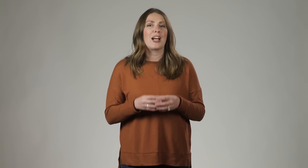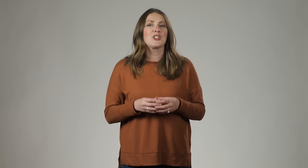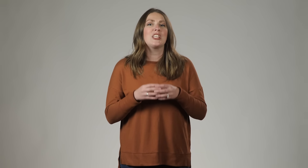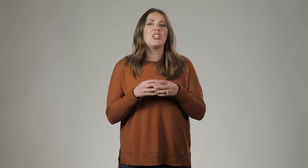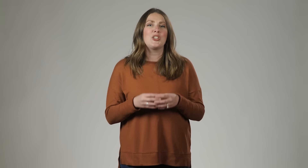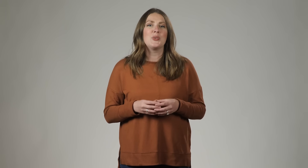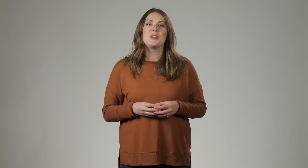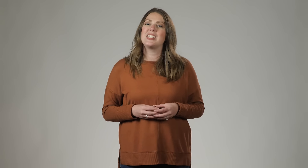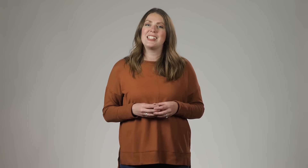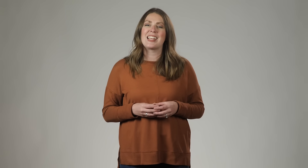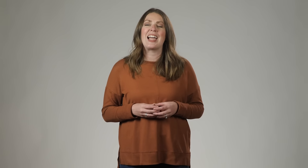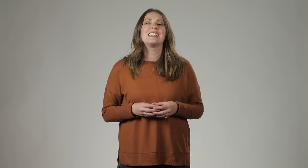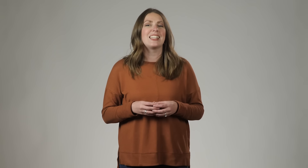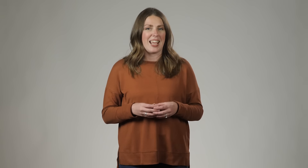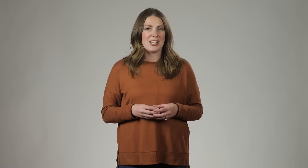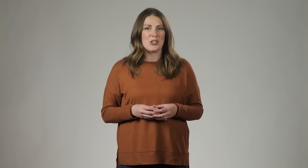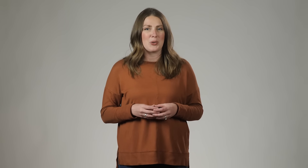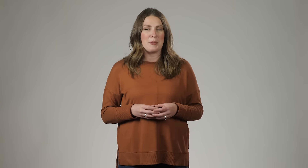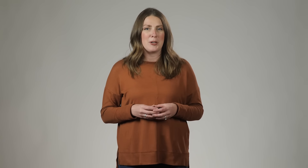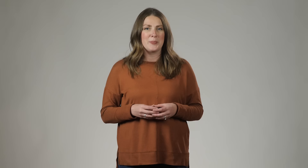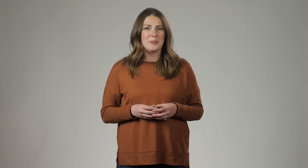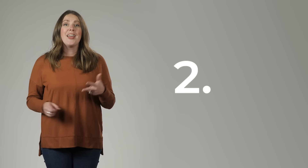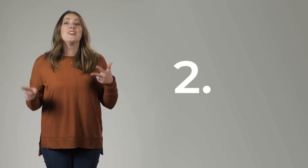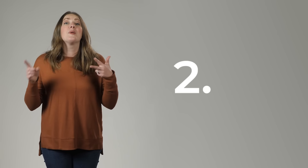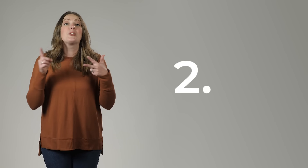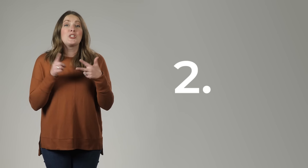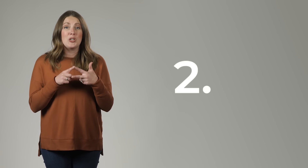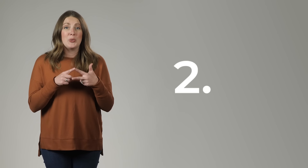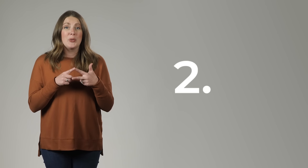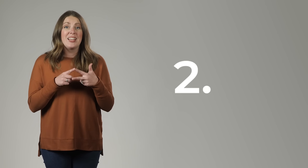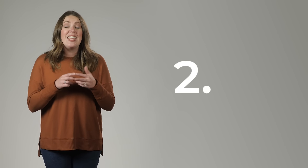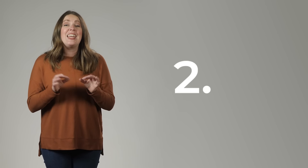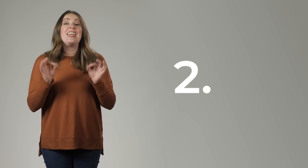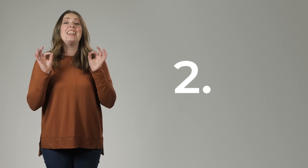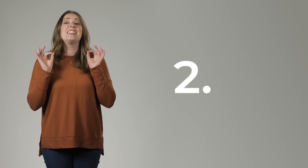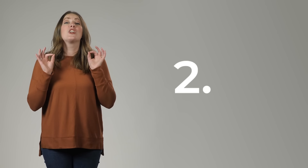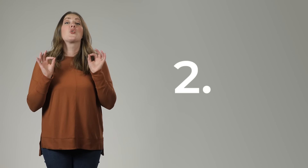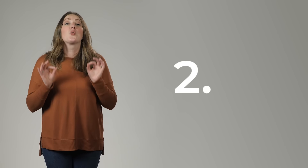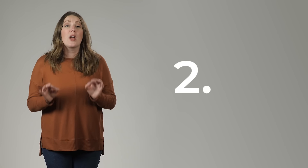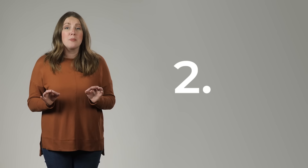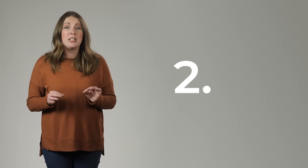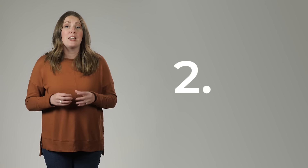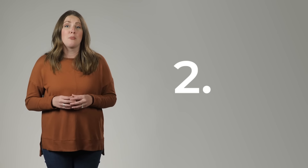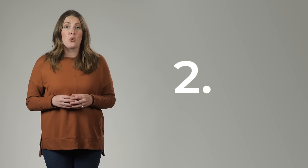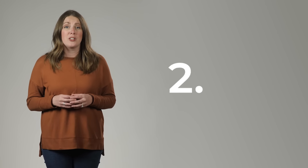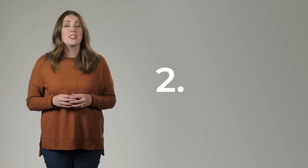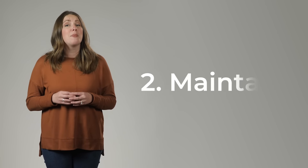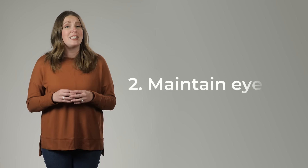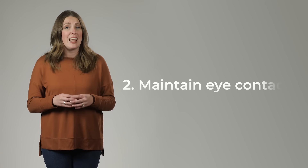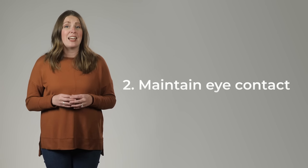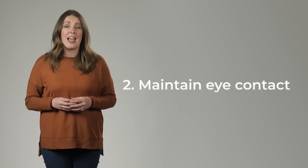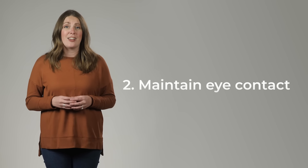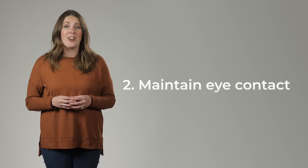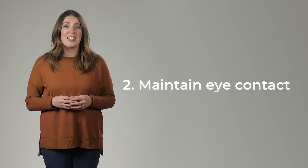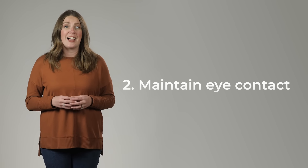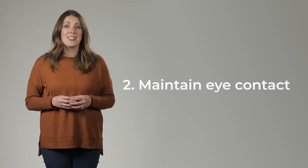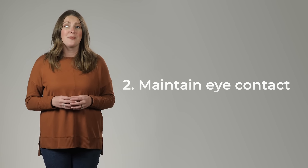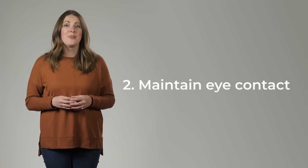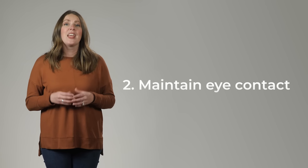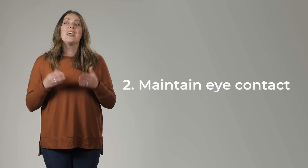actually use these signs in ASL grammar. Number 2, it is incredibly important to maintain eye contact.